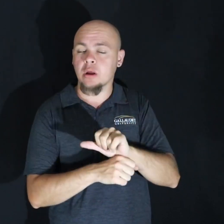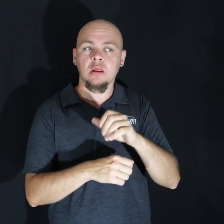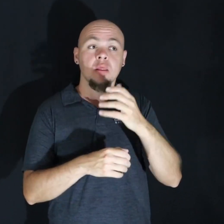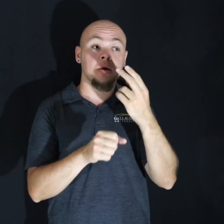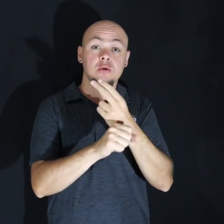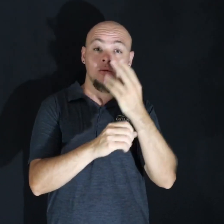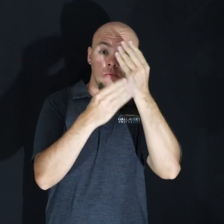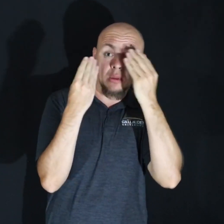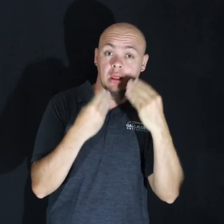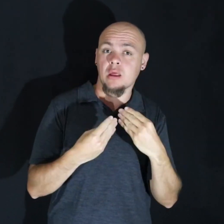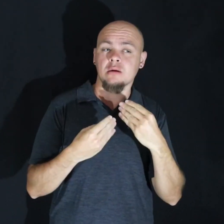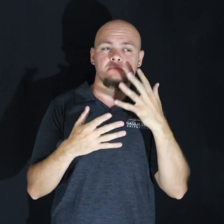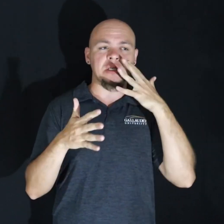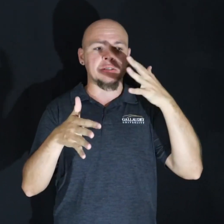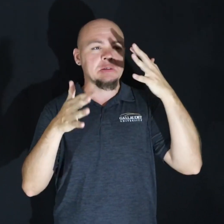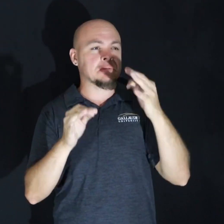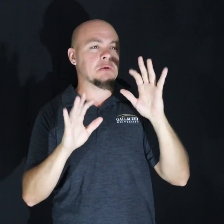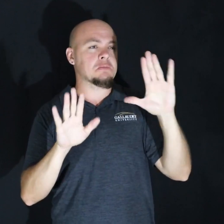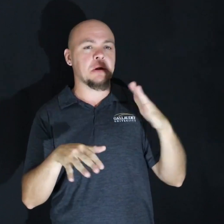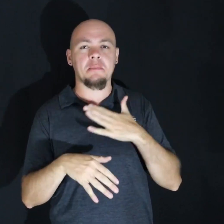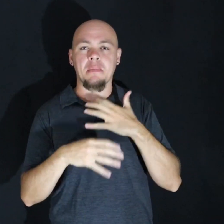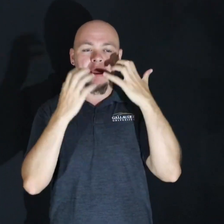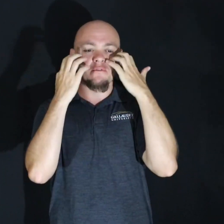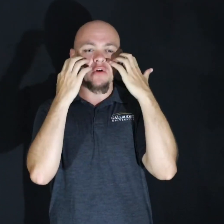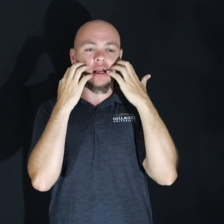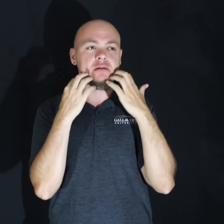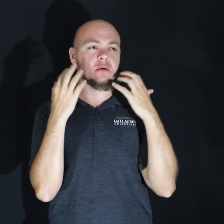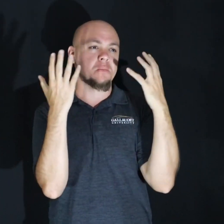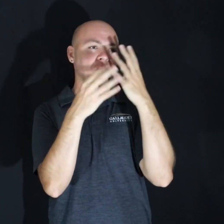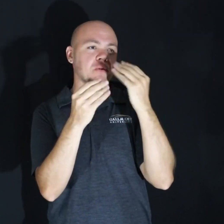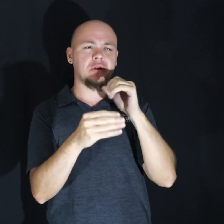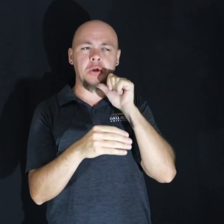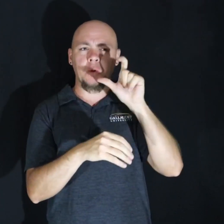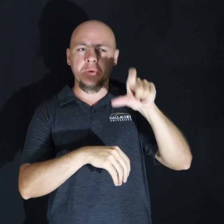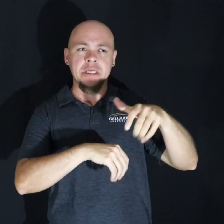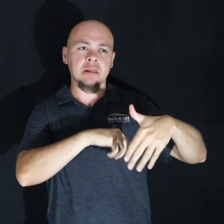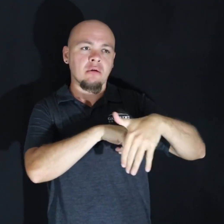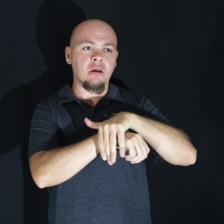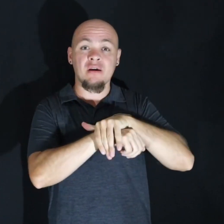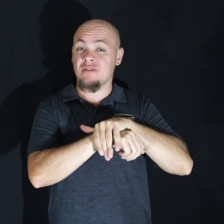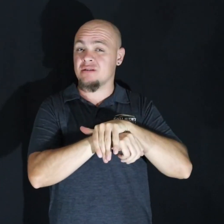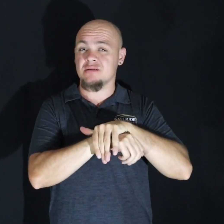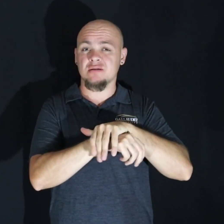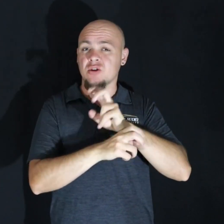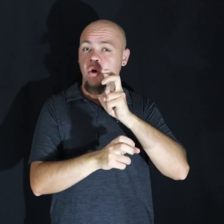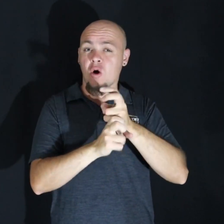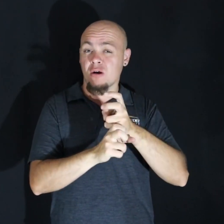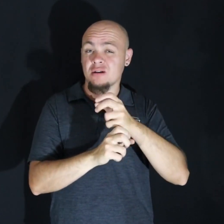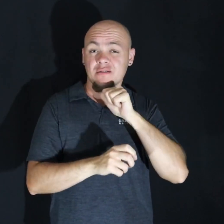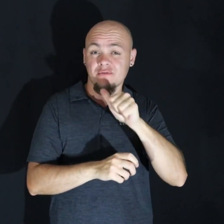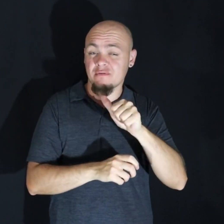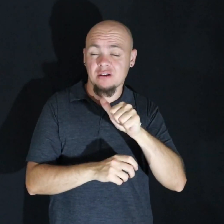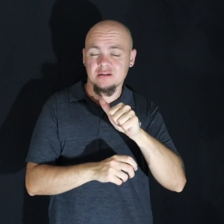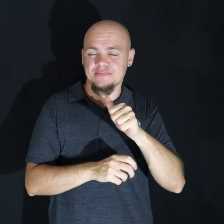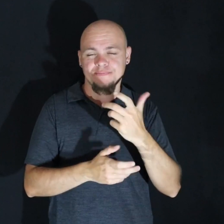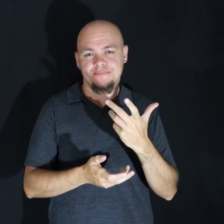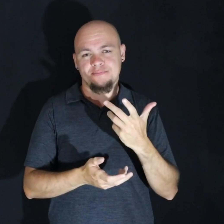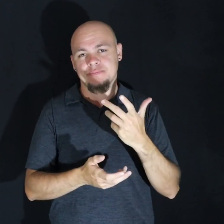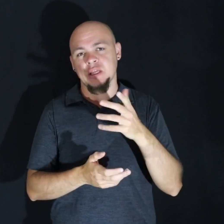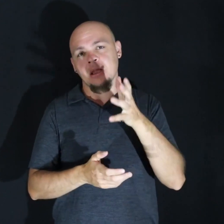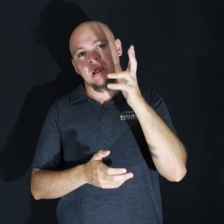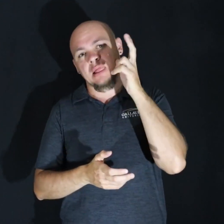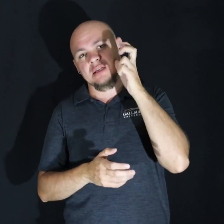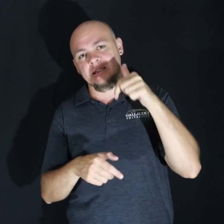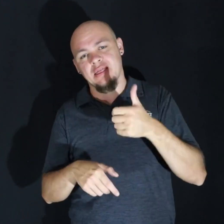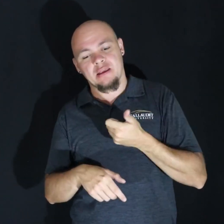ones that have made up their mind that their freckles are too fine to cover. Not hard to find woman, because she's listening to this poem